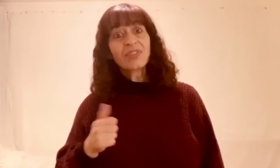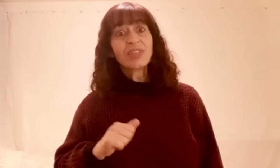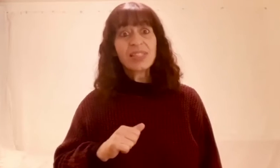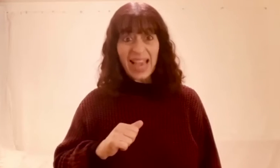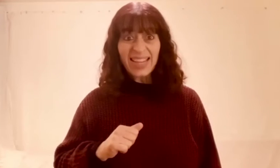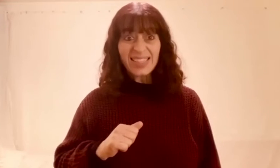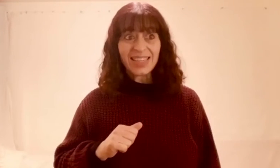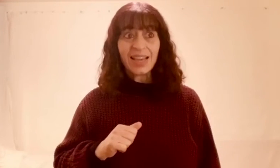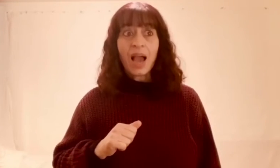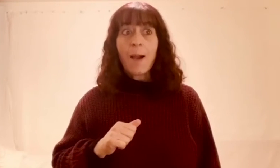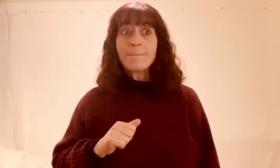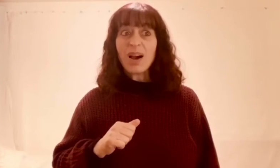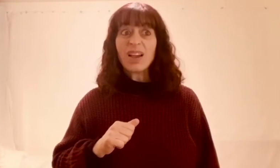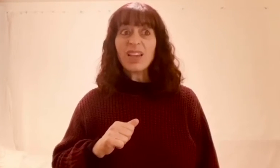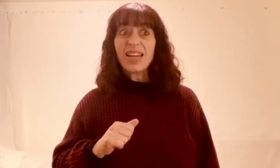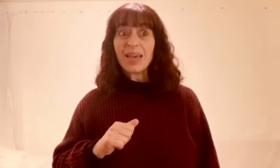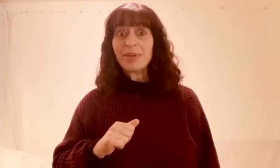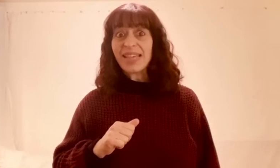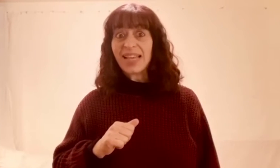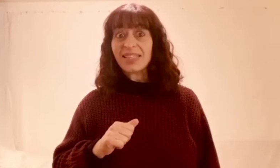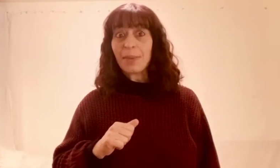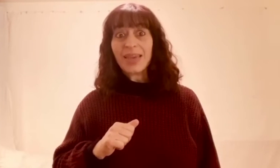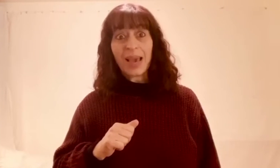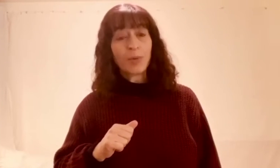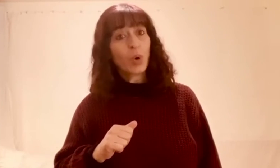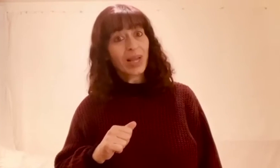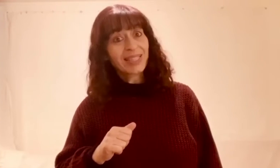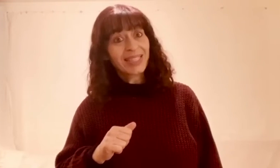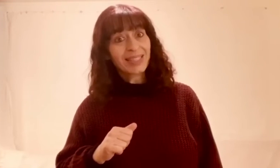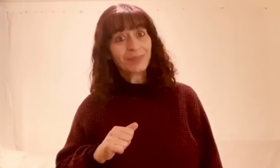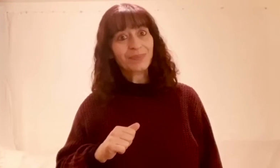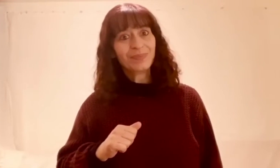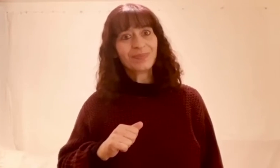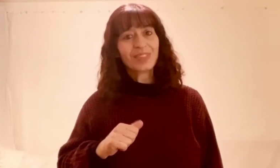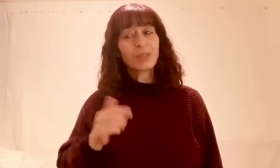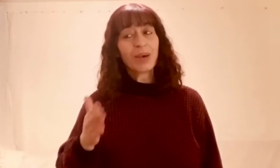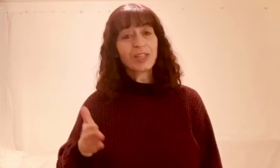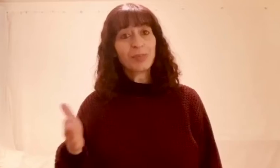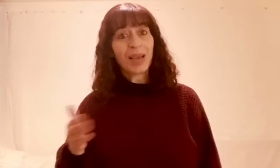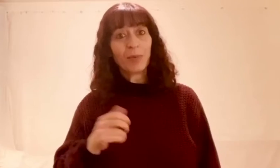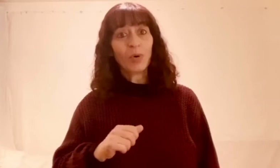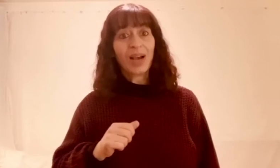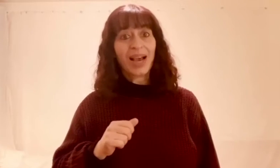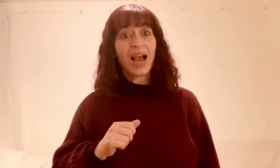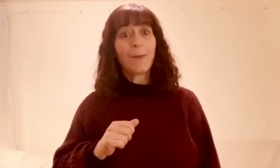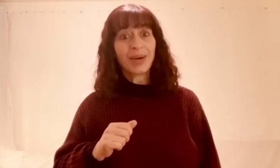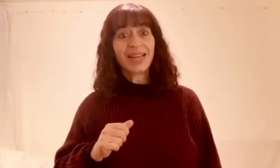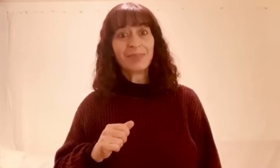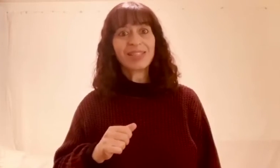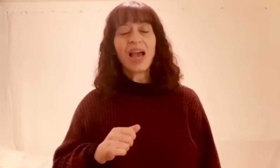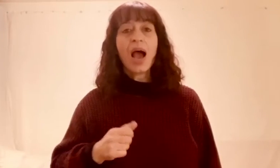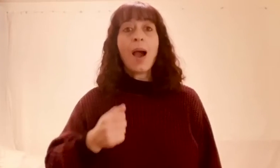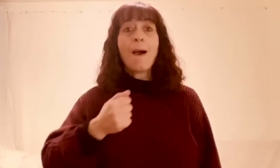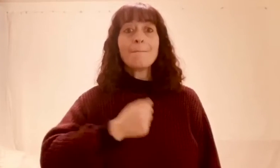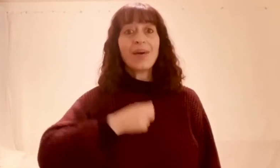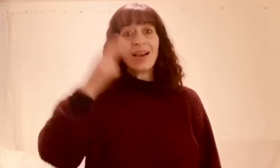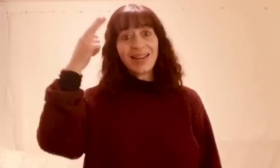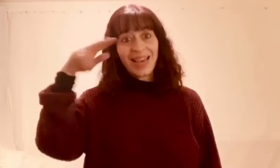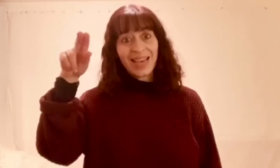is Andy. My name is Andy, me llamo Andy. The Spanish me llamo, my name is. My name